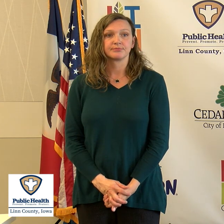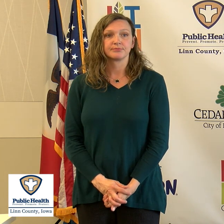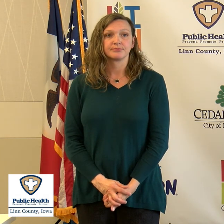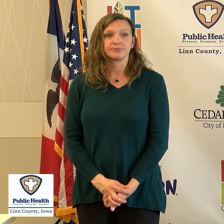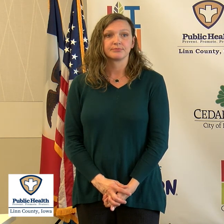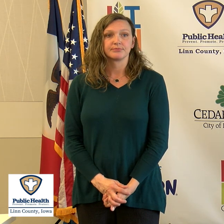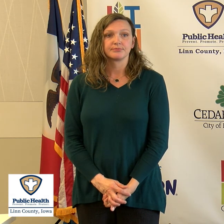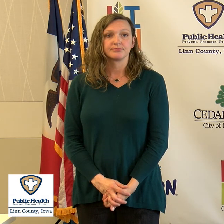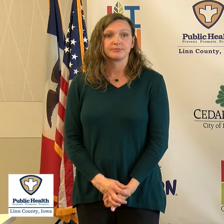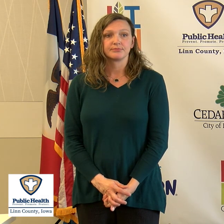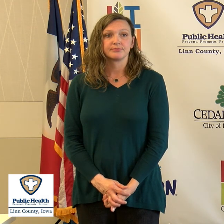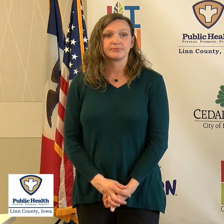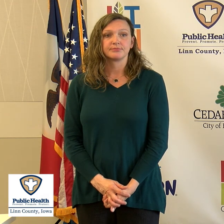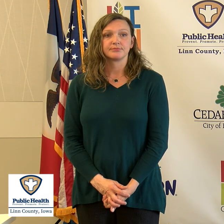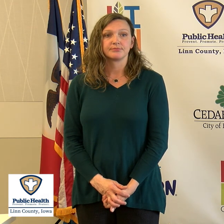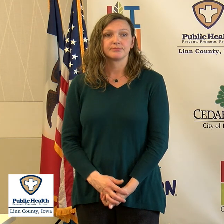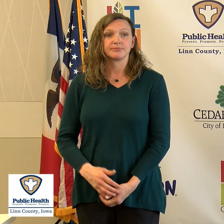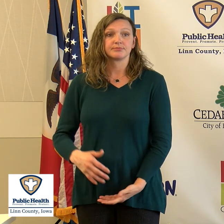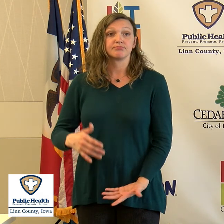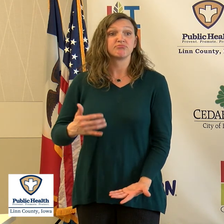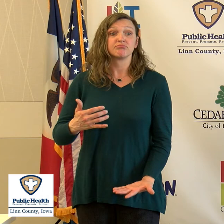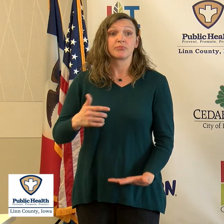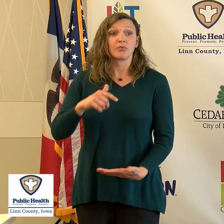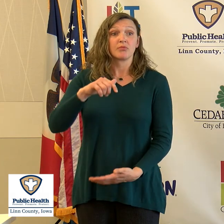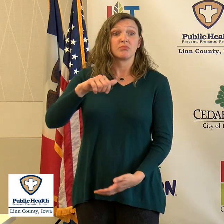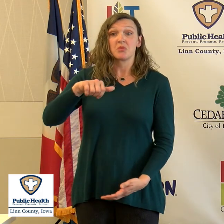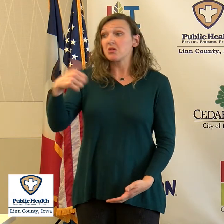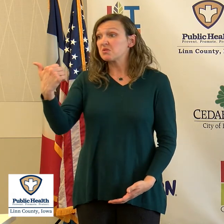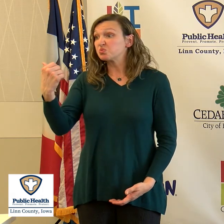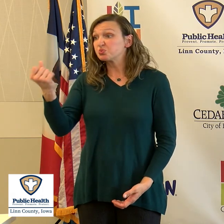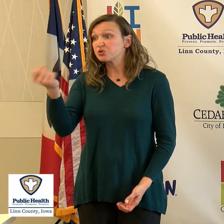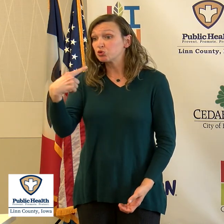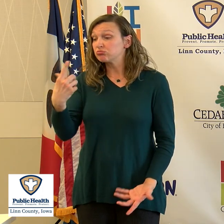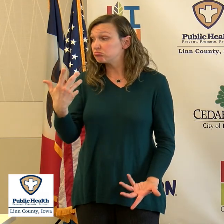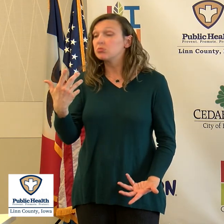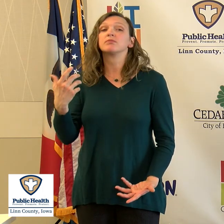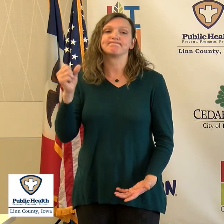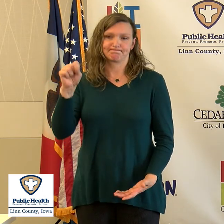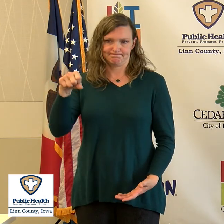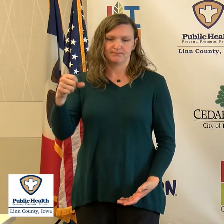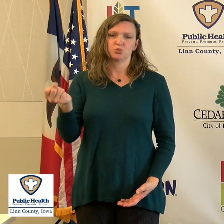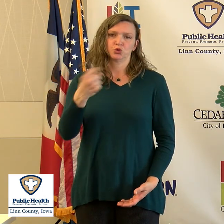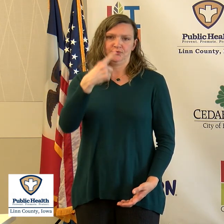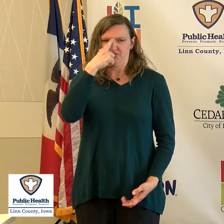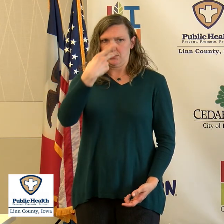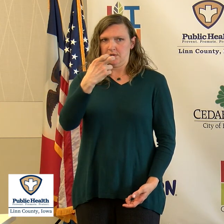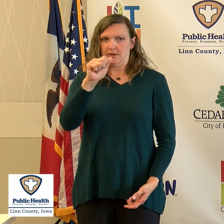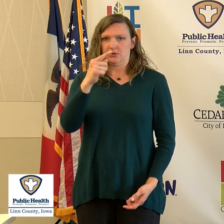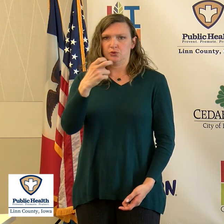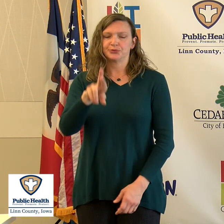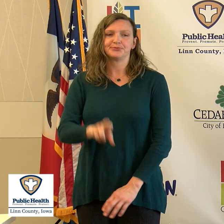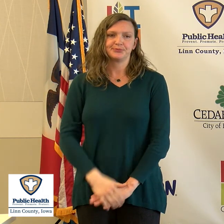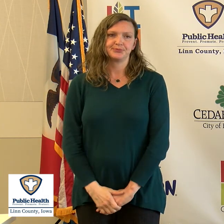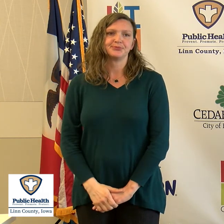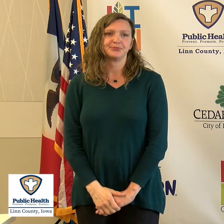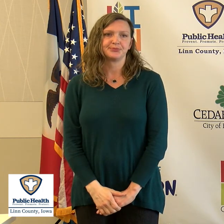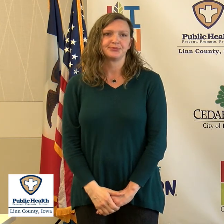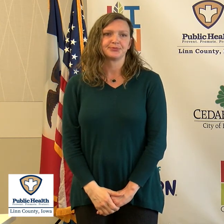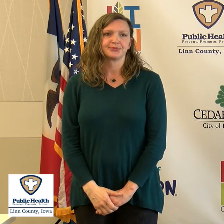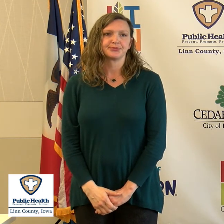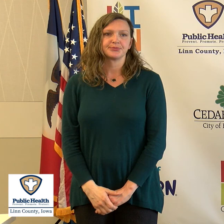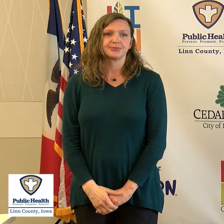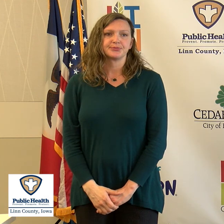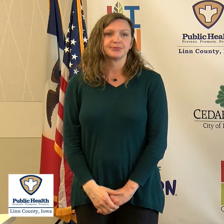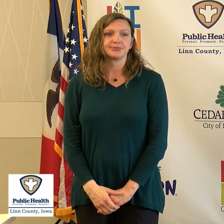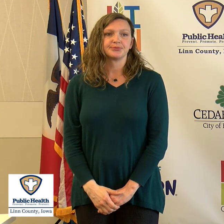It looks like the next couple of questions are for Heather. And the next question can come